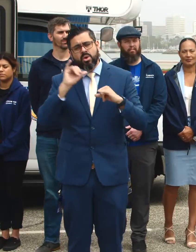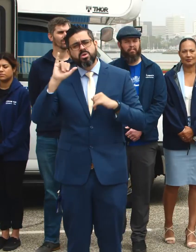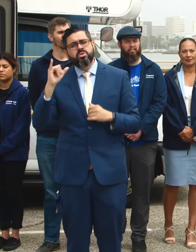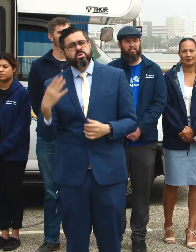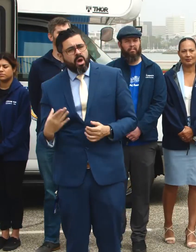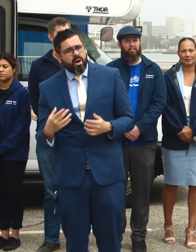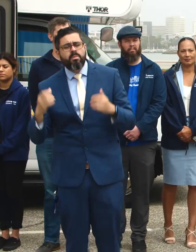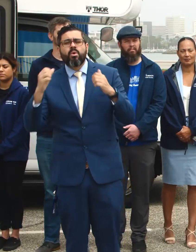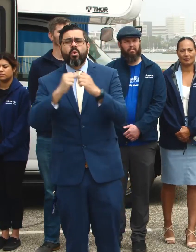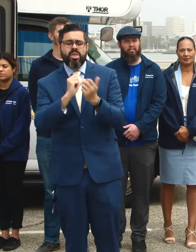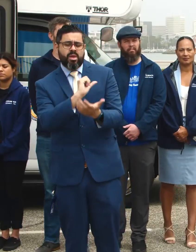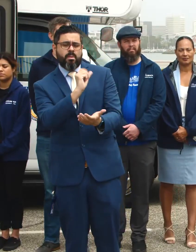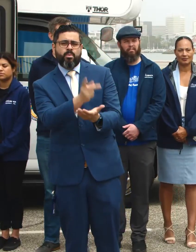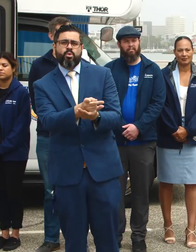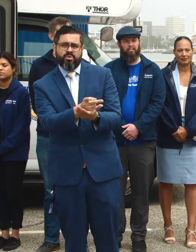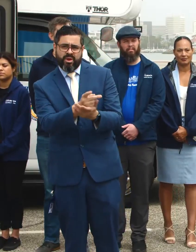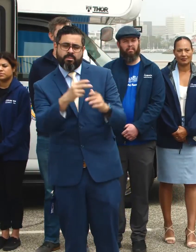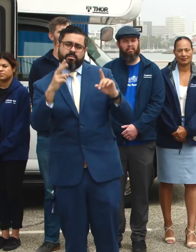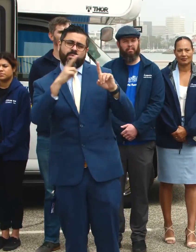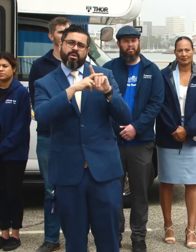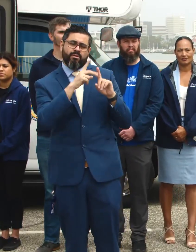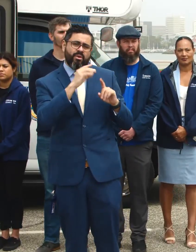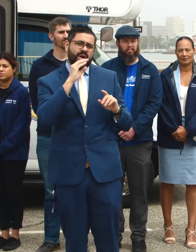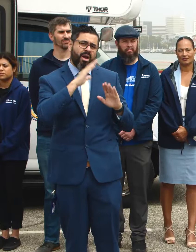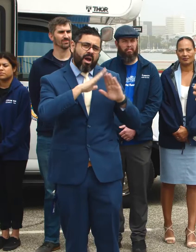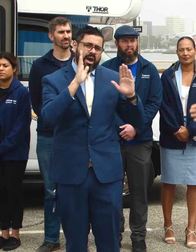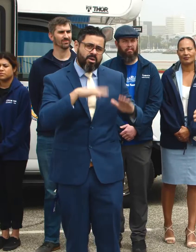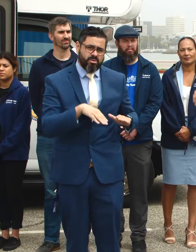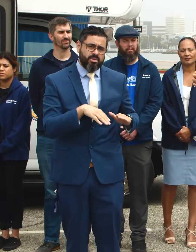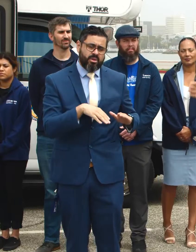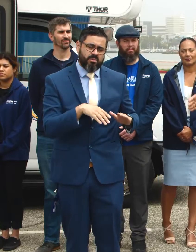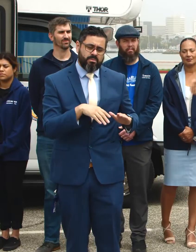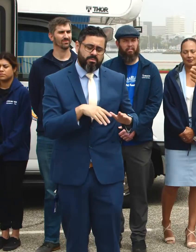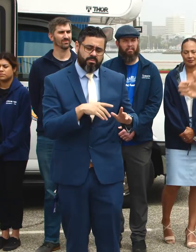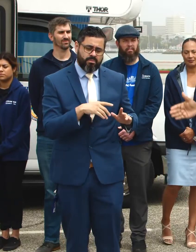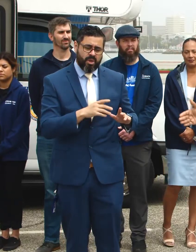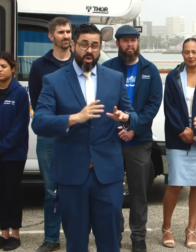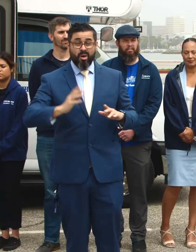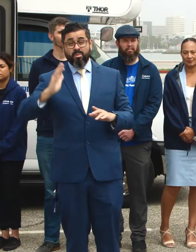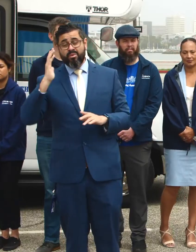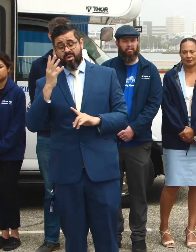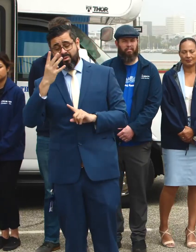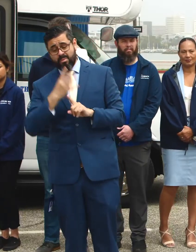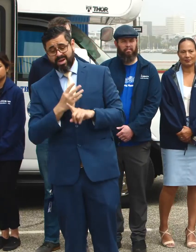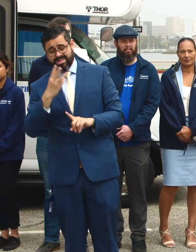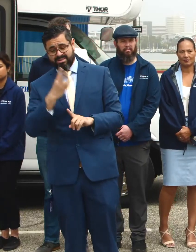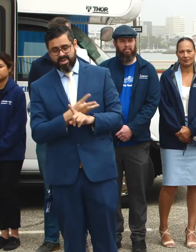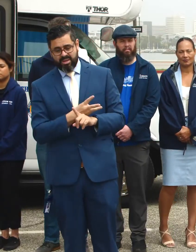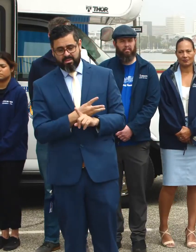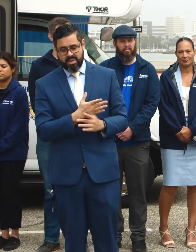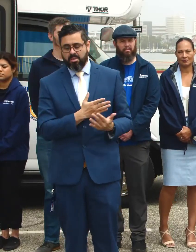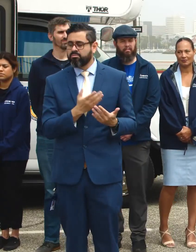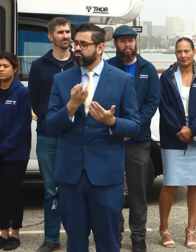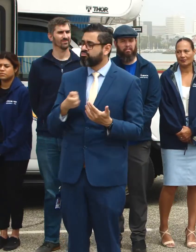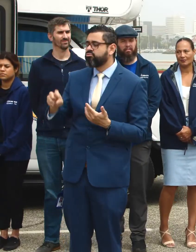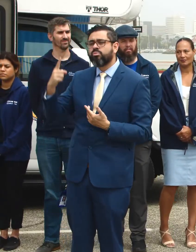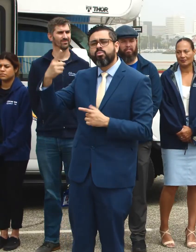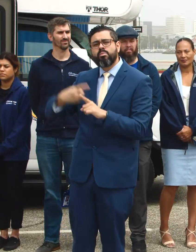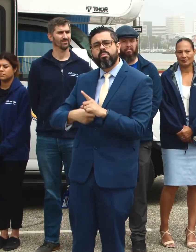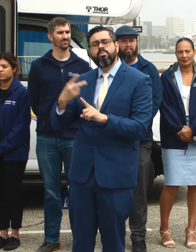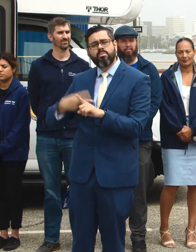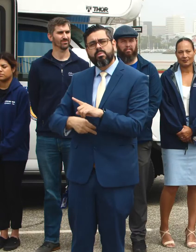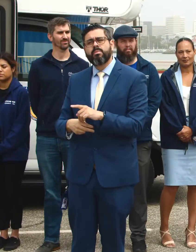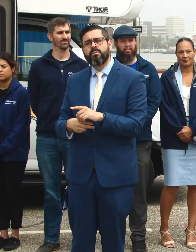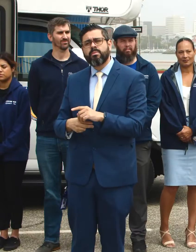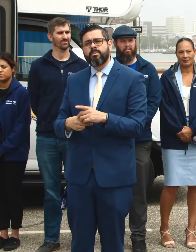with approving applications for housing, for affordable housing. Applications that might have taken 4 to 6 months, we're seeing get done in 1 to 2 months. Those are things